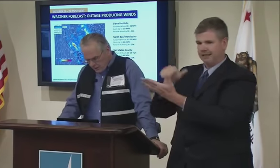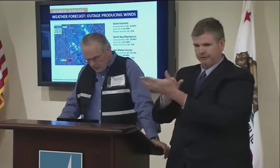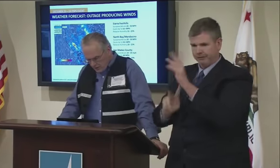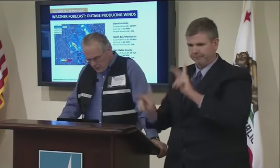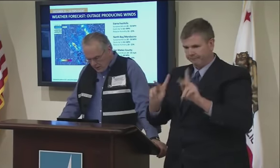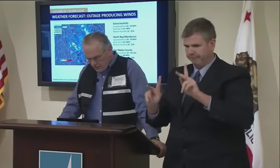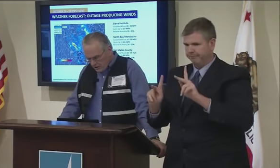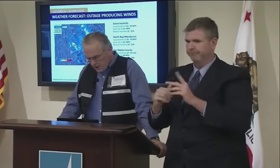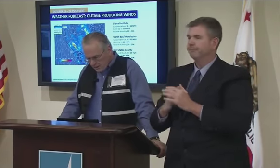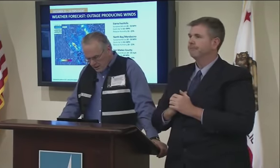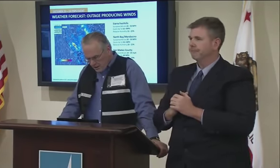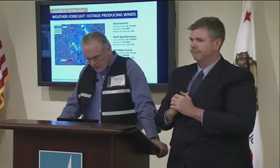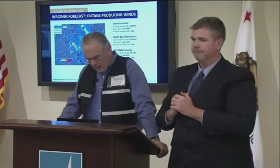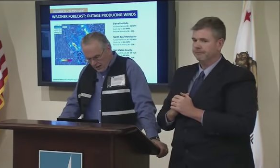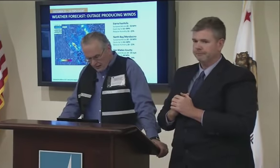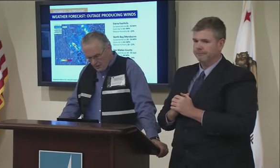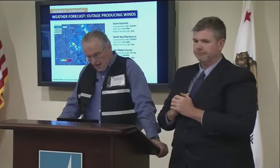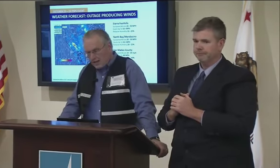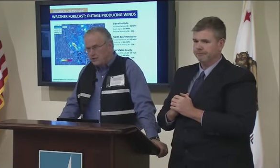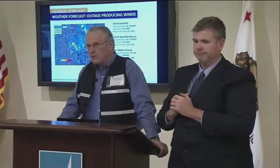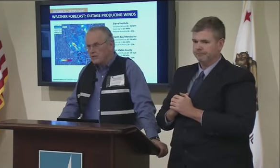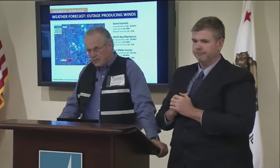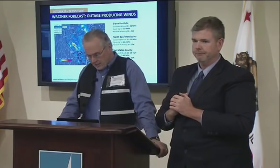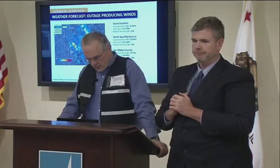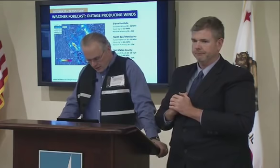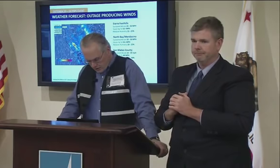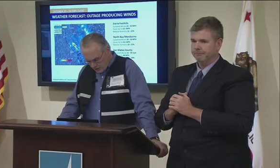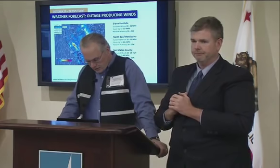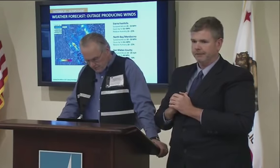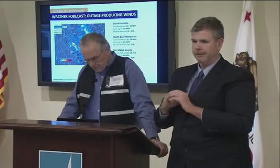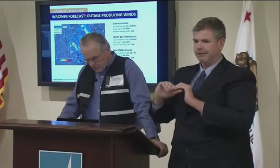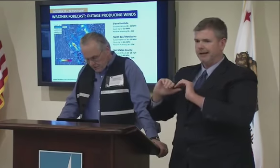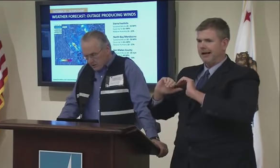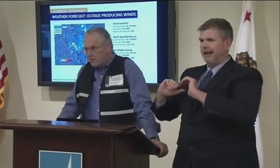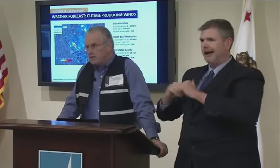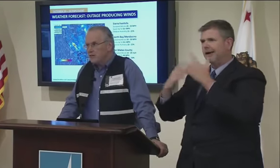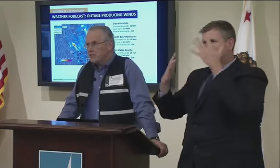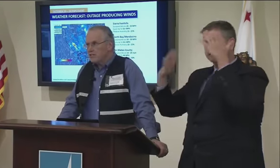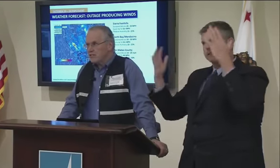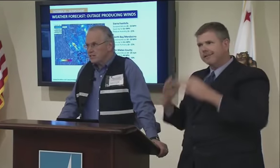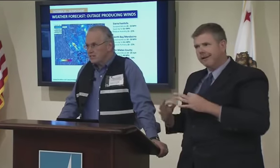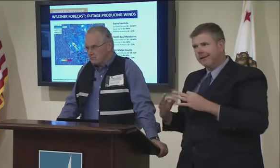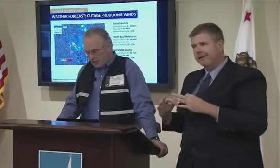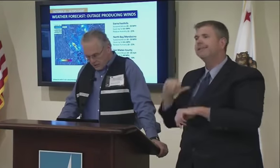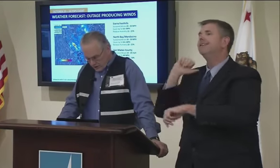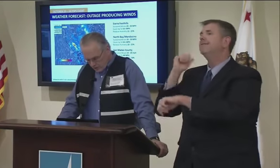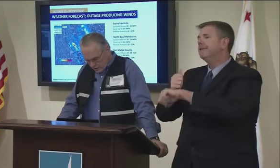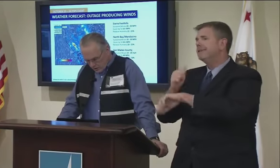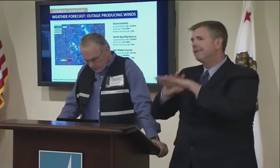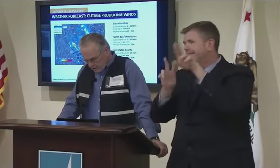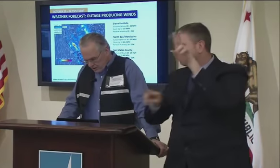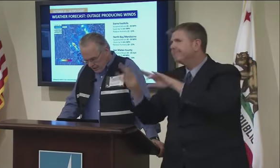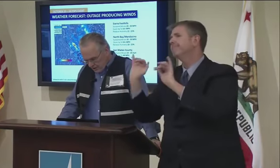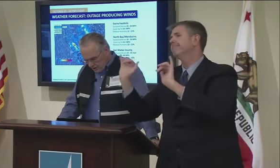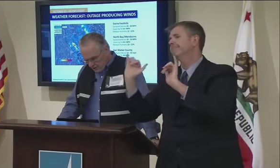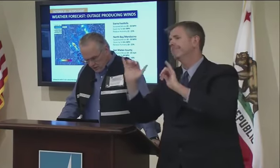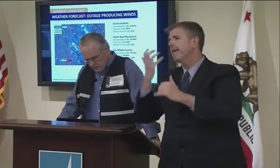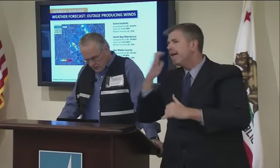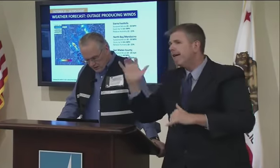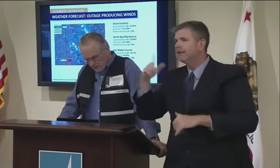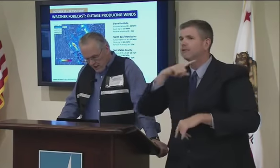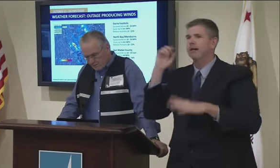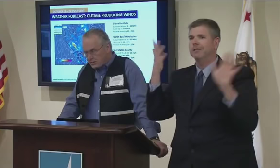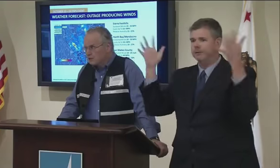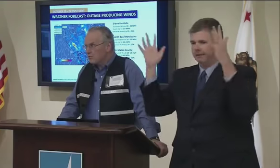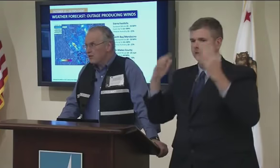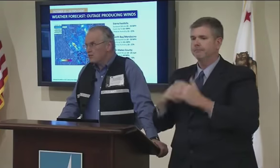in response to a dangerous combination of hot, dry, and windy conditions in those areas I just mentioned, which together increased